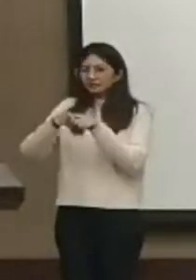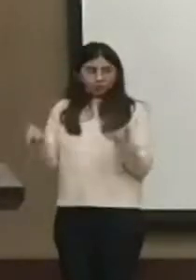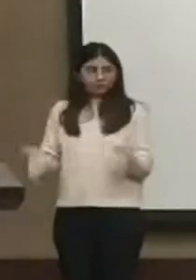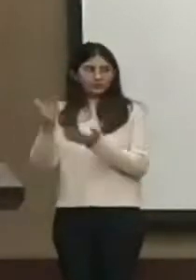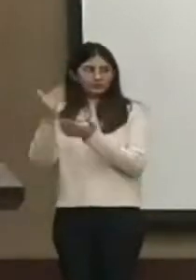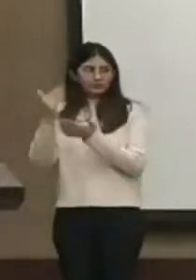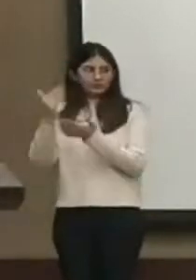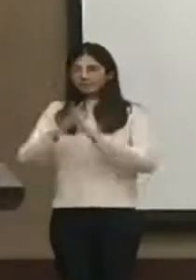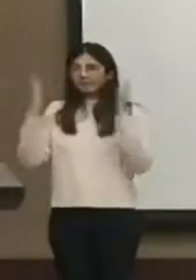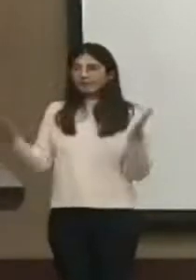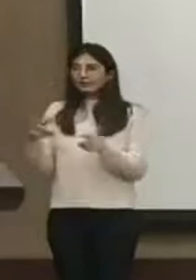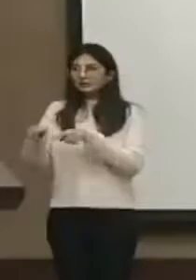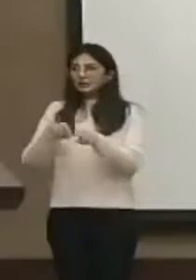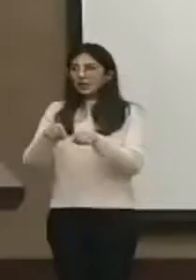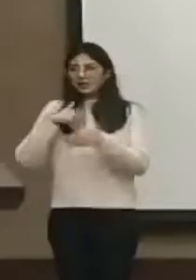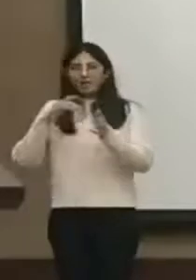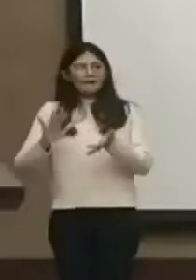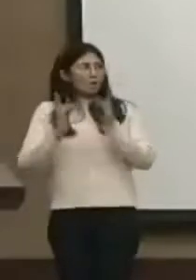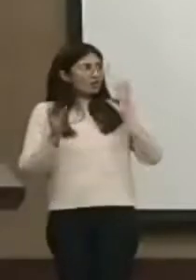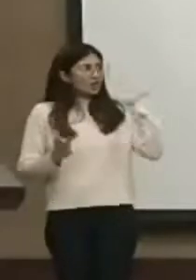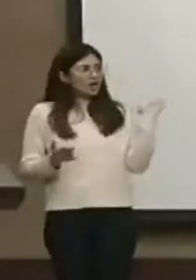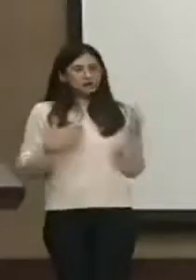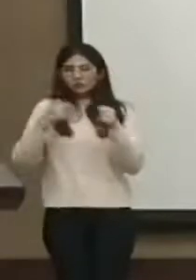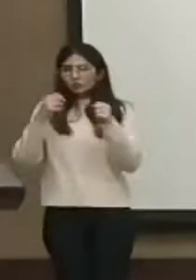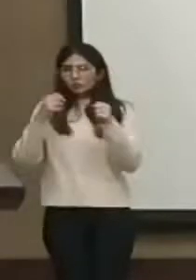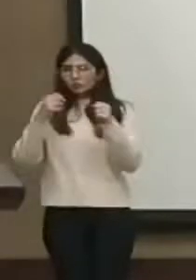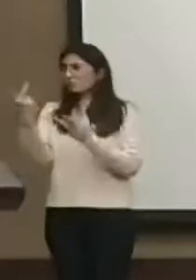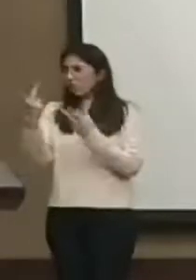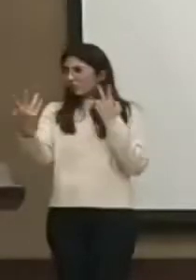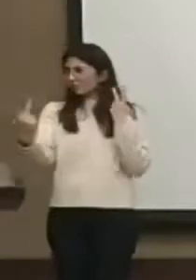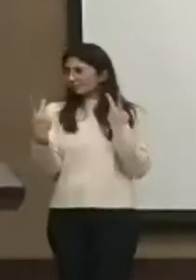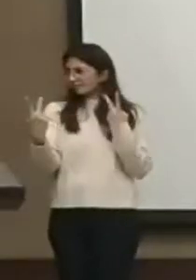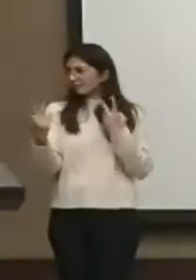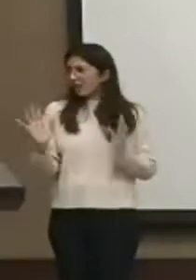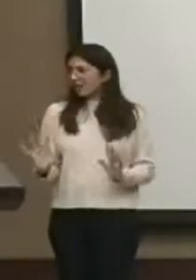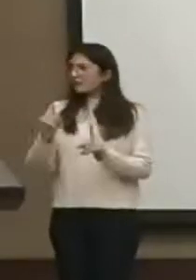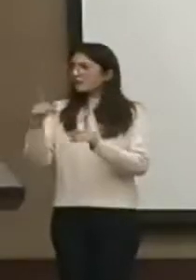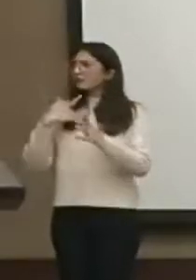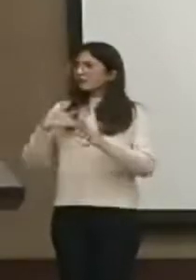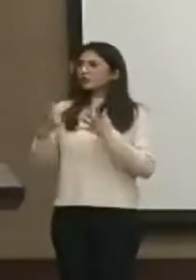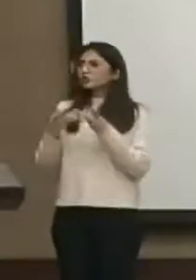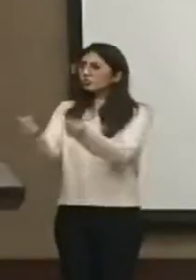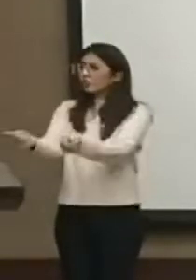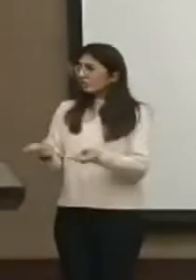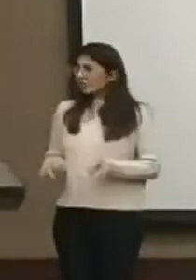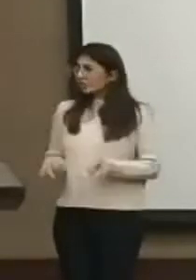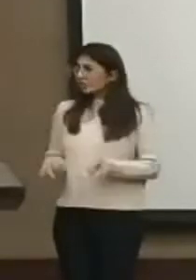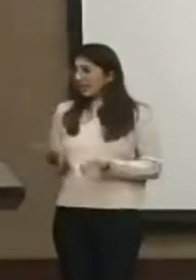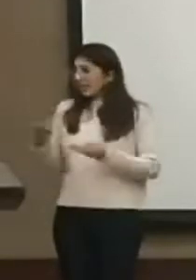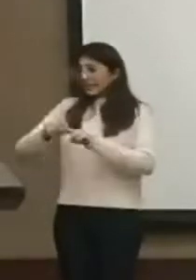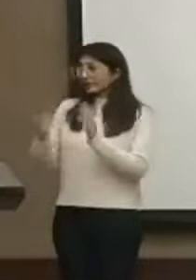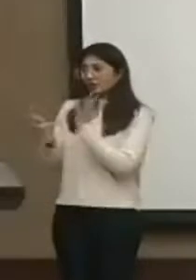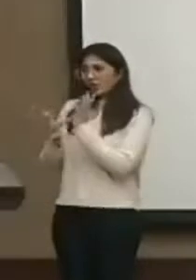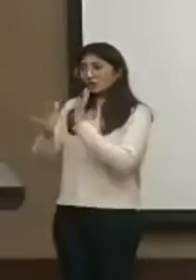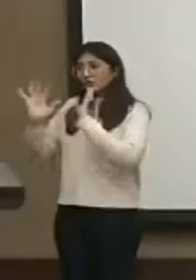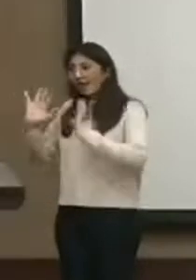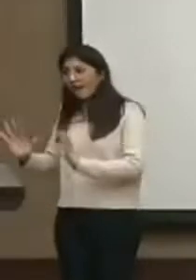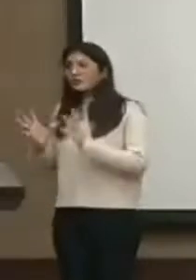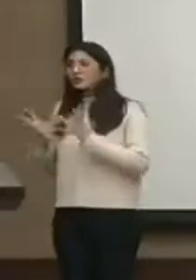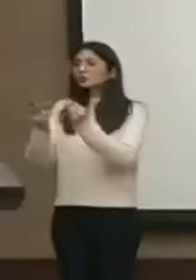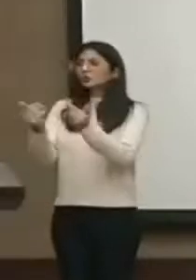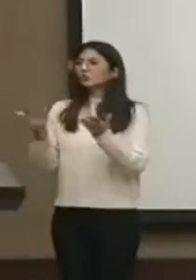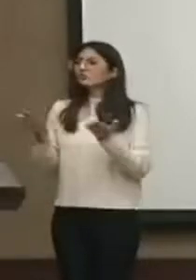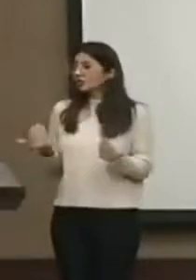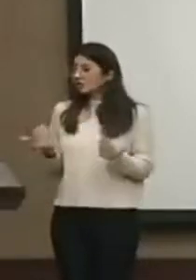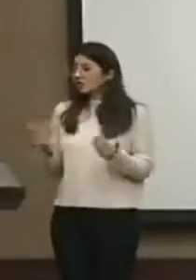such a big example. We have people online, we are sitting here, but everything is seamless. And if technology is there to empower